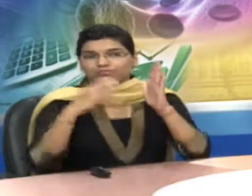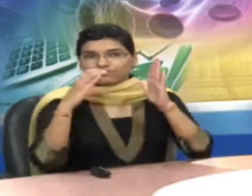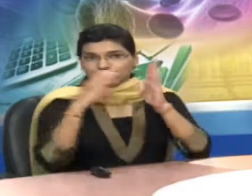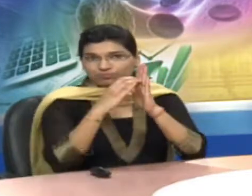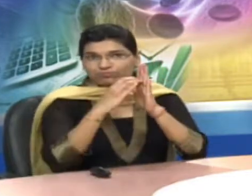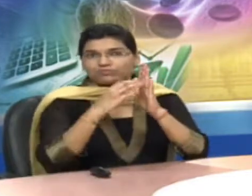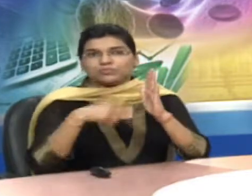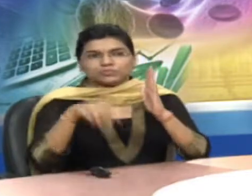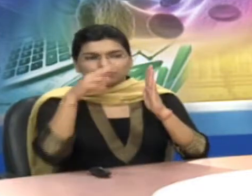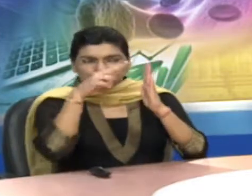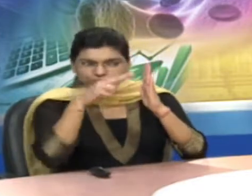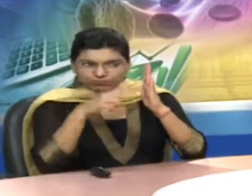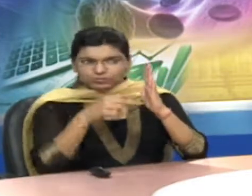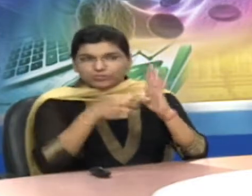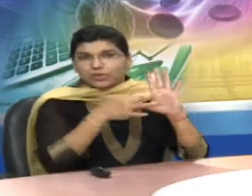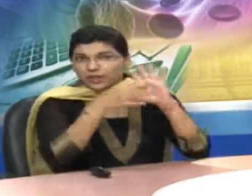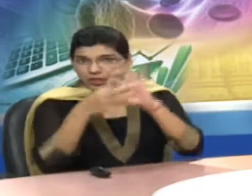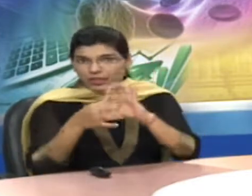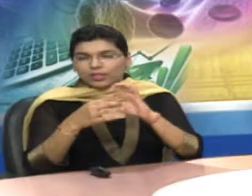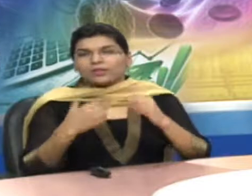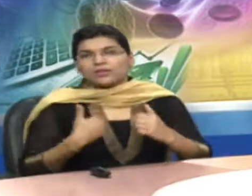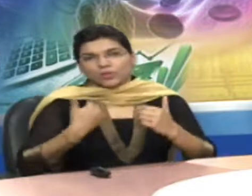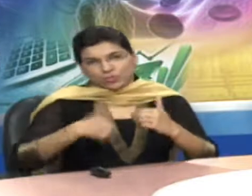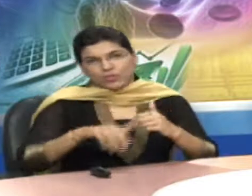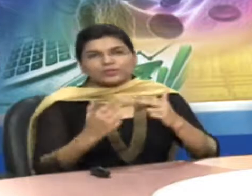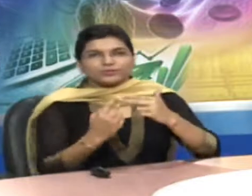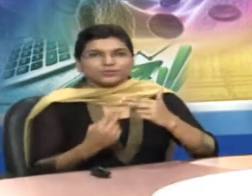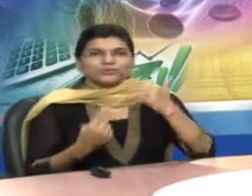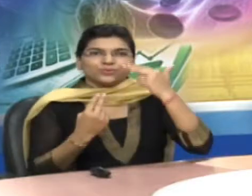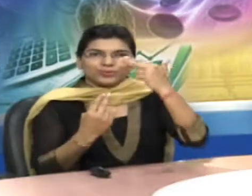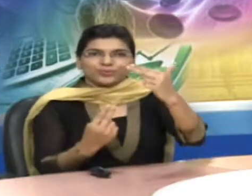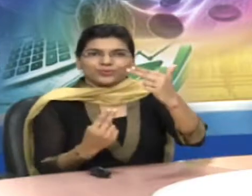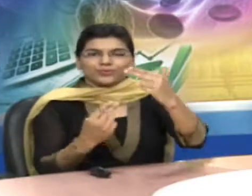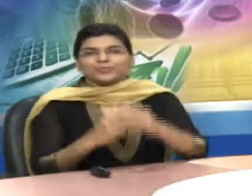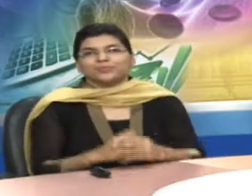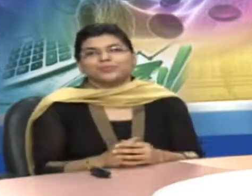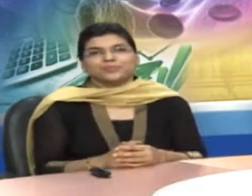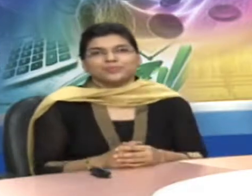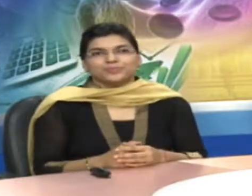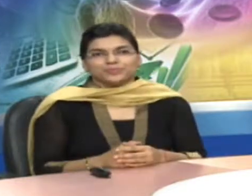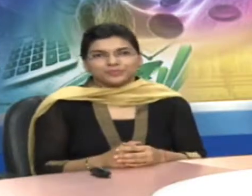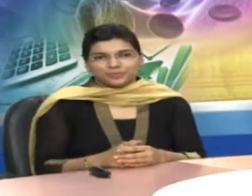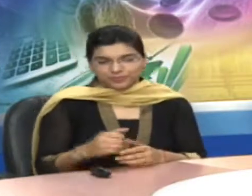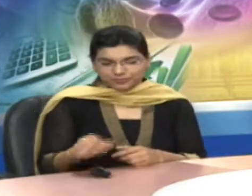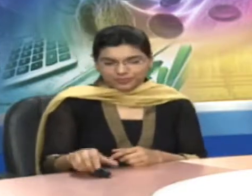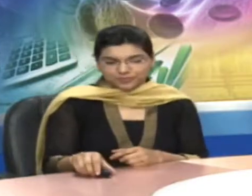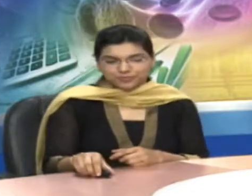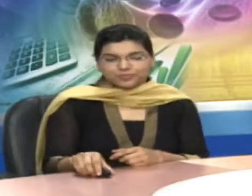Let us now start reading the paragraph, and after that we would do the activities.